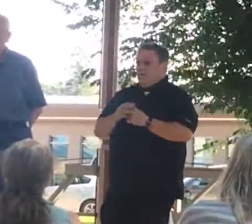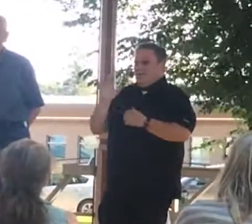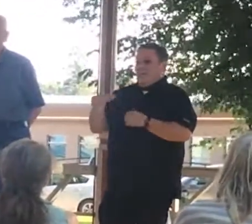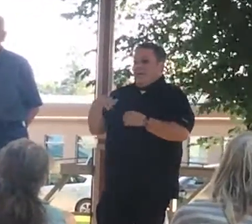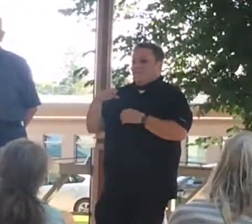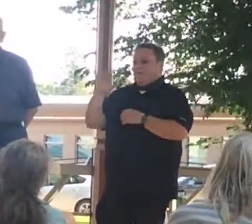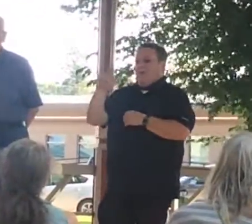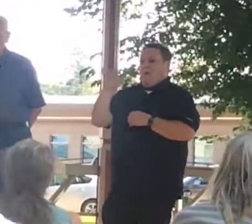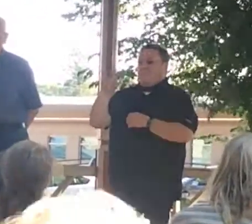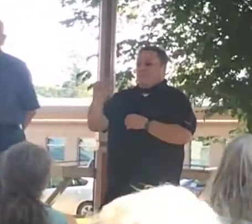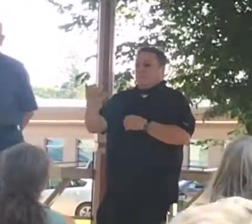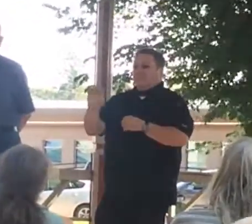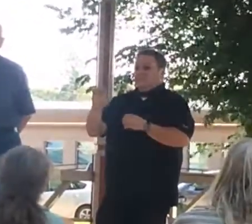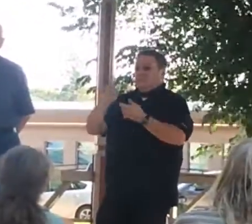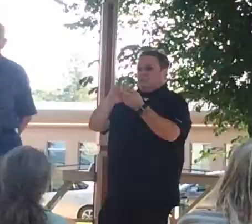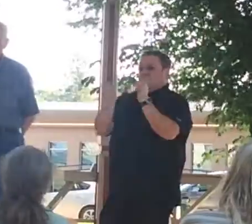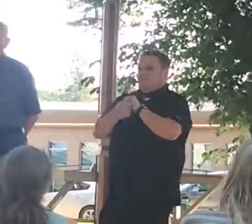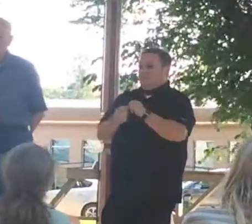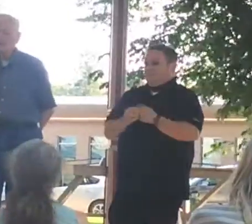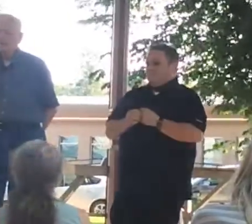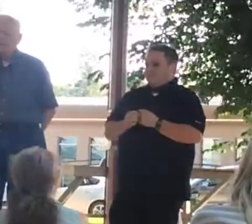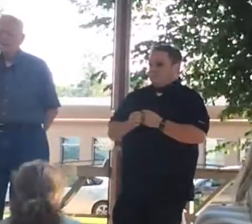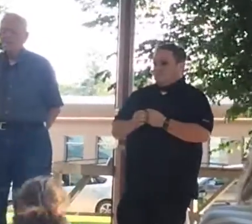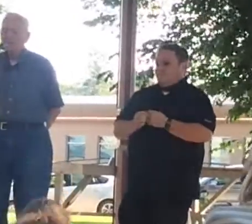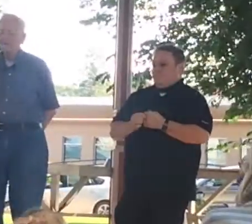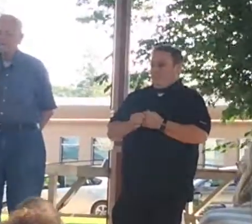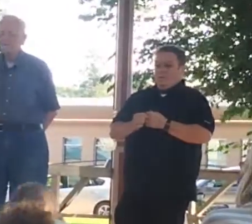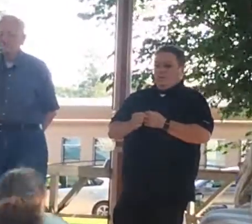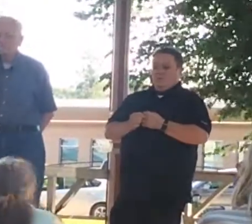of climate change. Well, that's bullshit too, man.